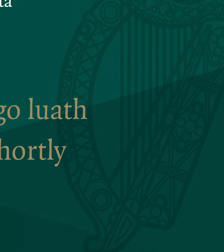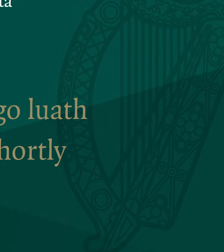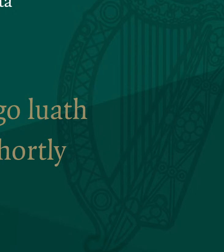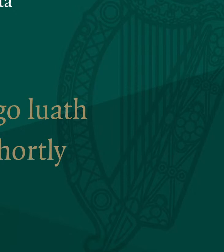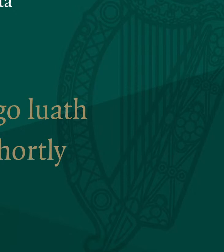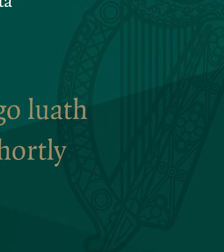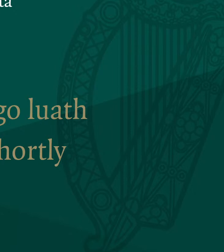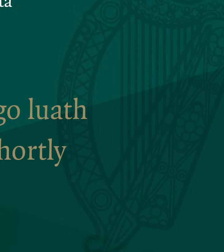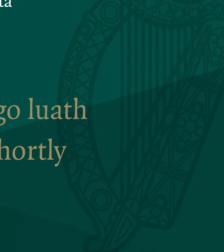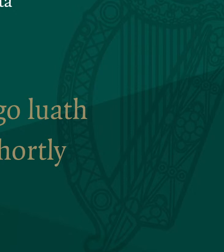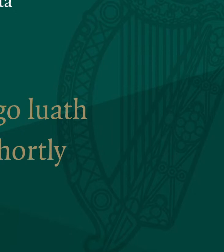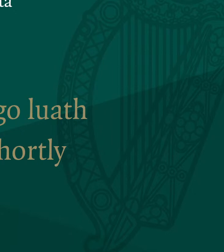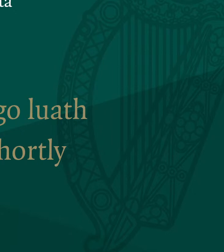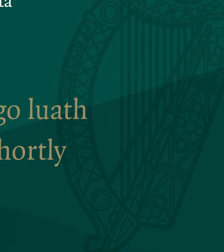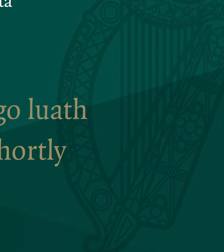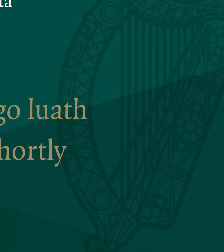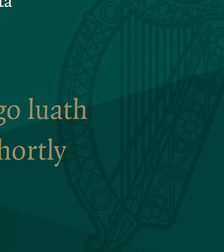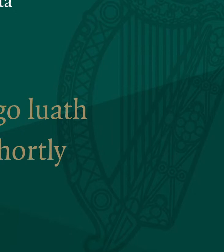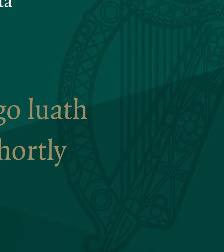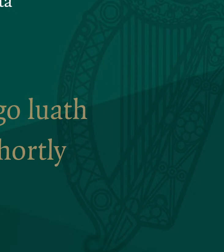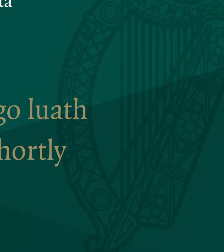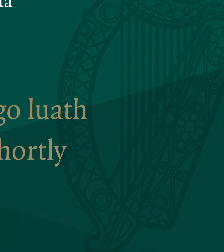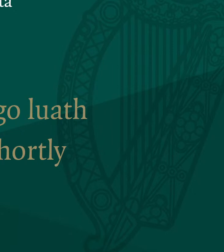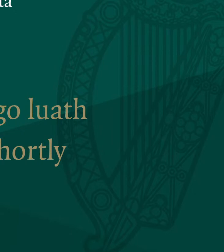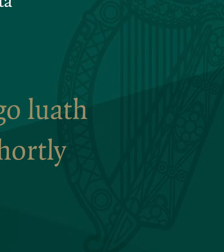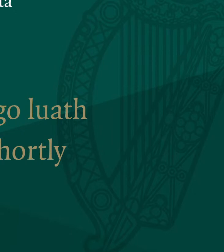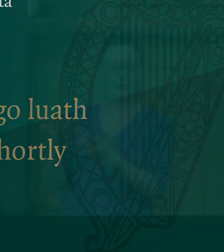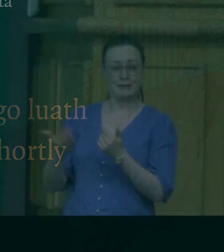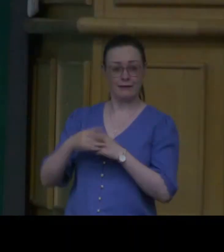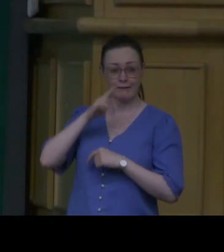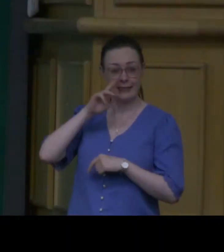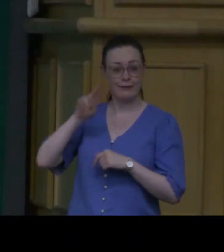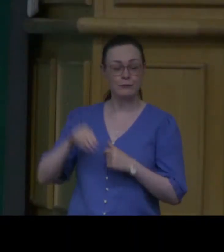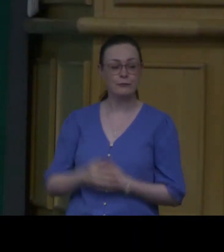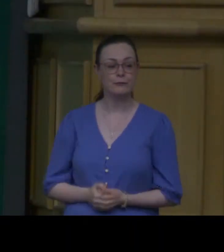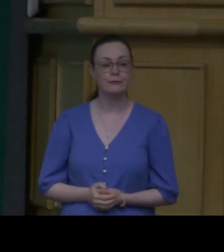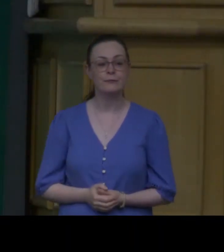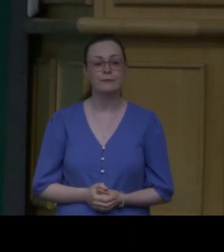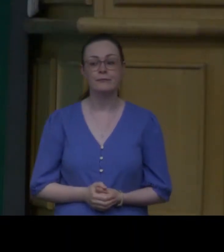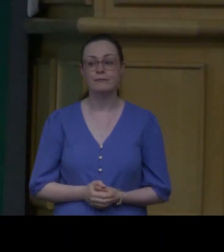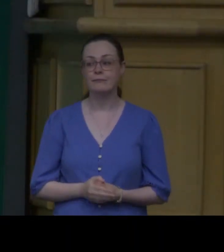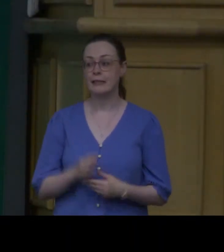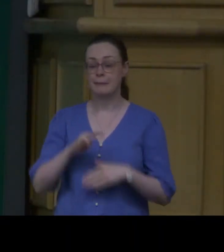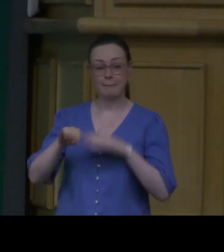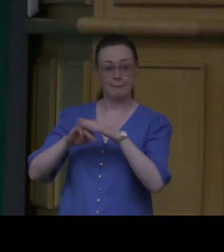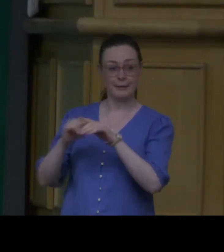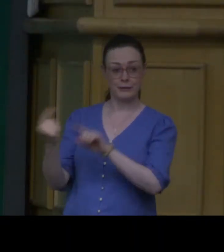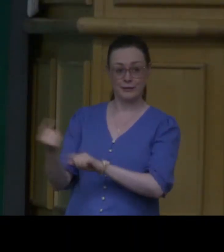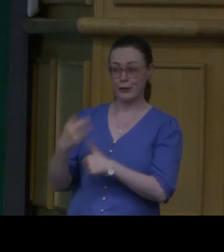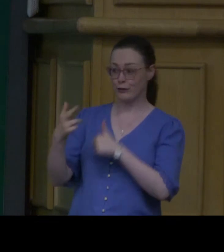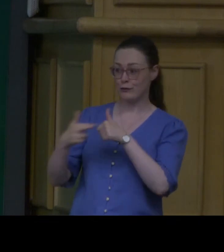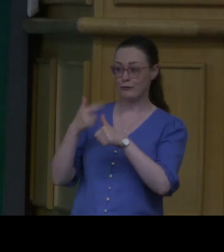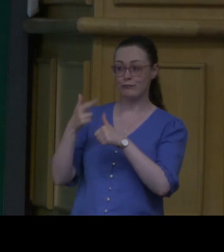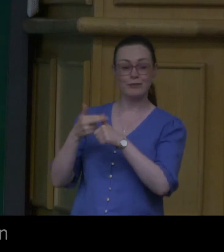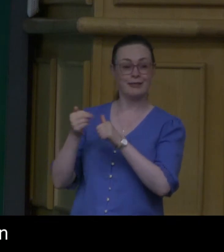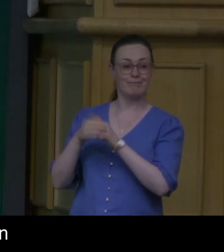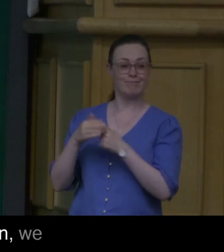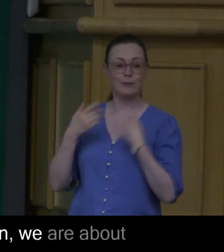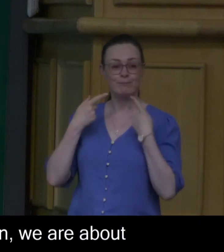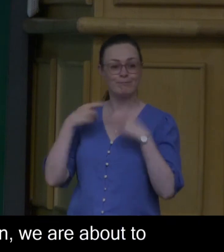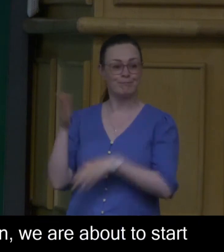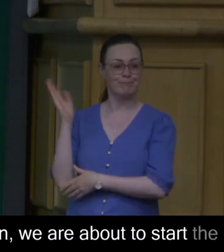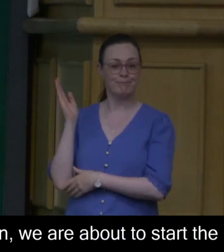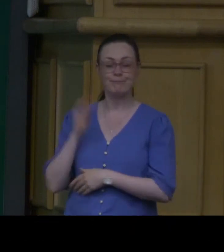Good afternoon, ladies and gentlemen. We're about to start the afternoon session, and the Minister is here ready to give us his opening